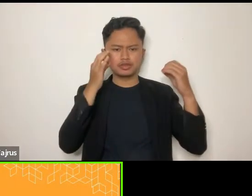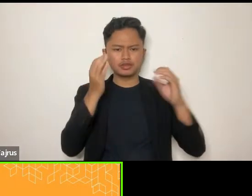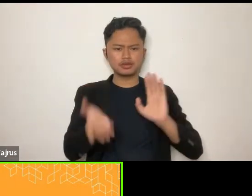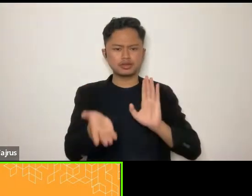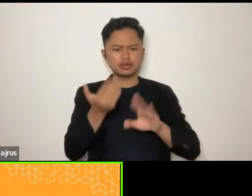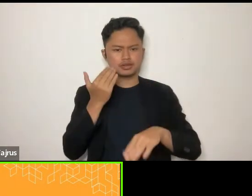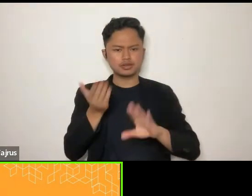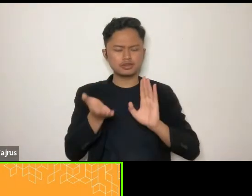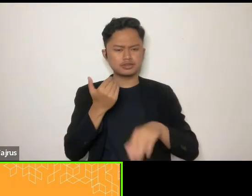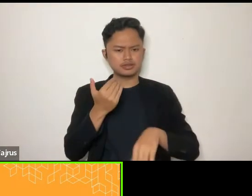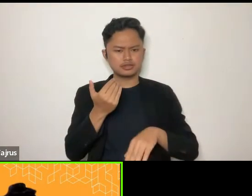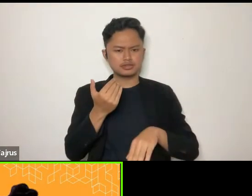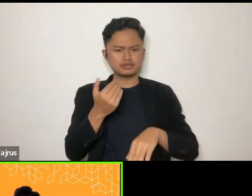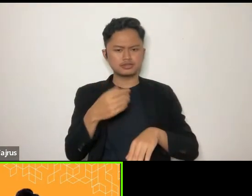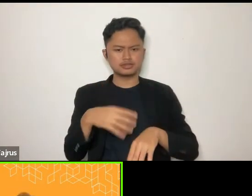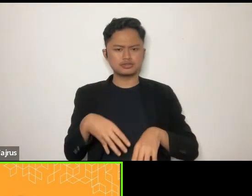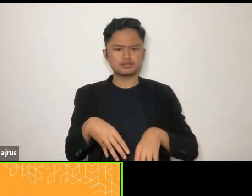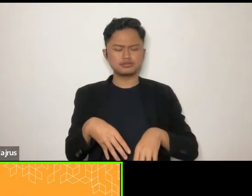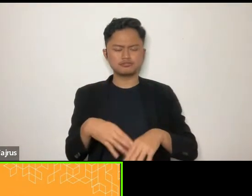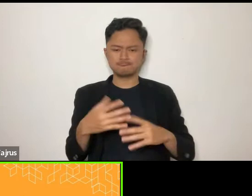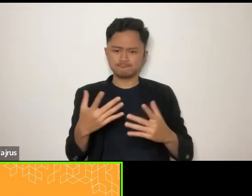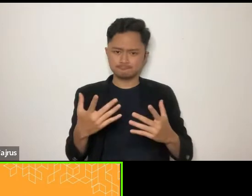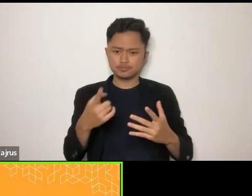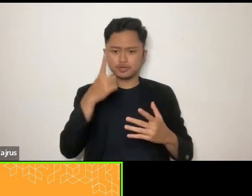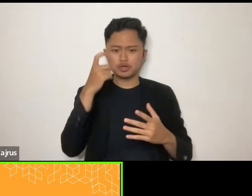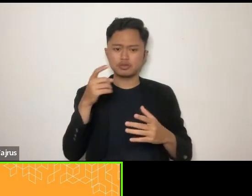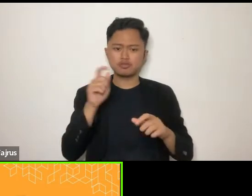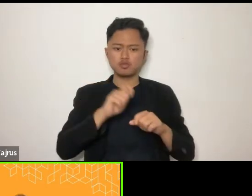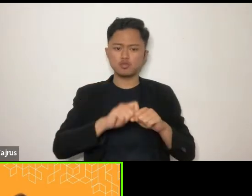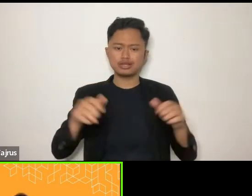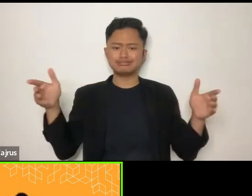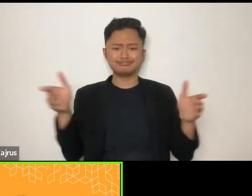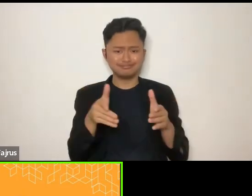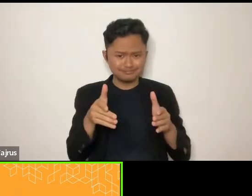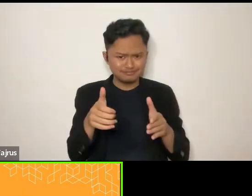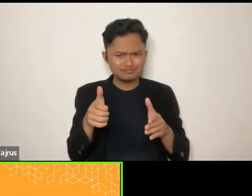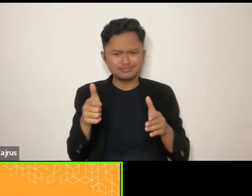like this question, simple, that I can I